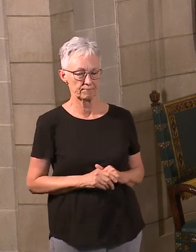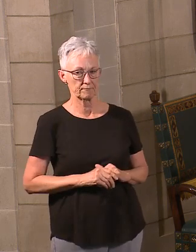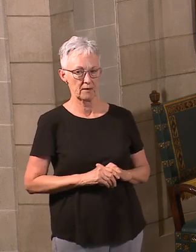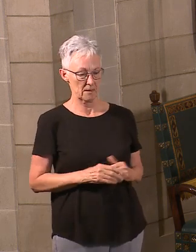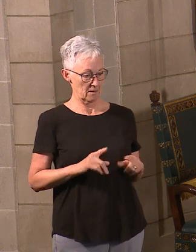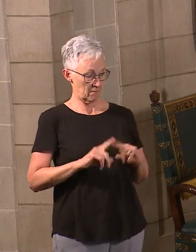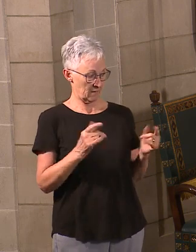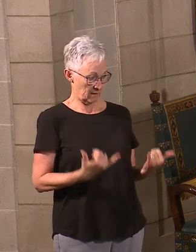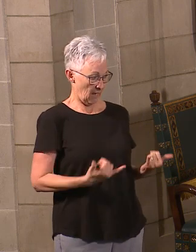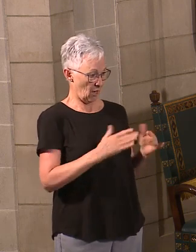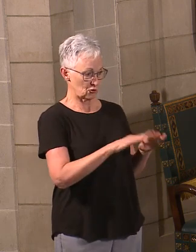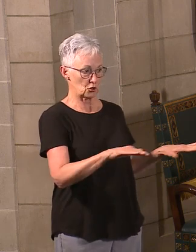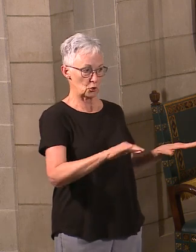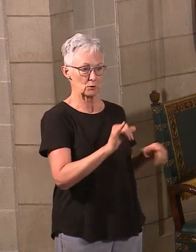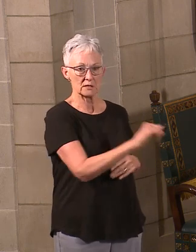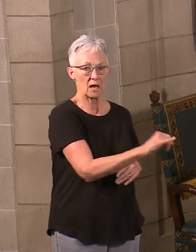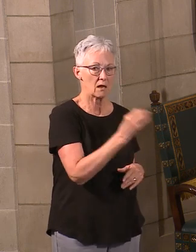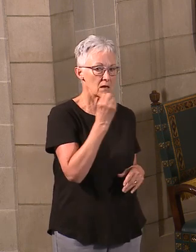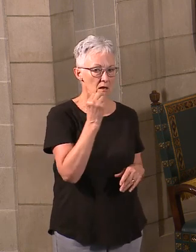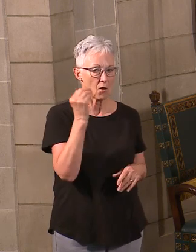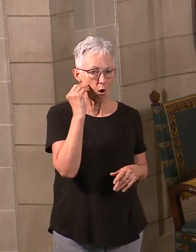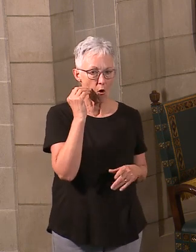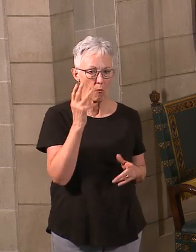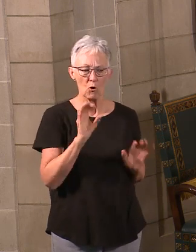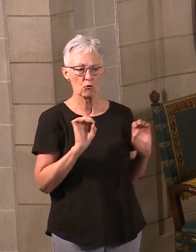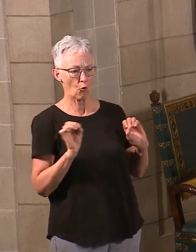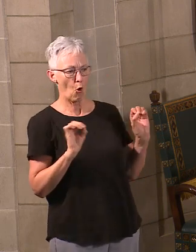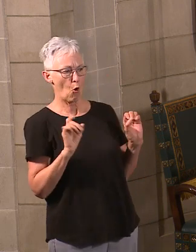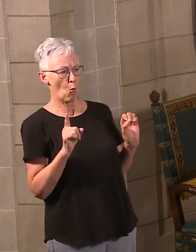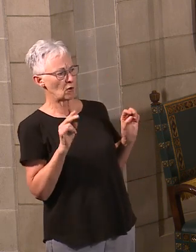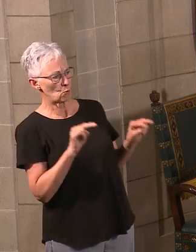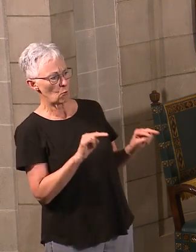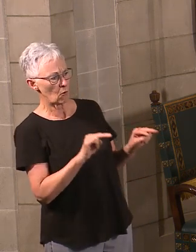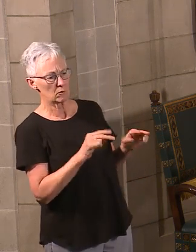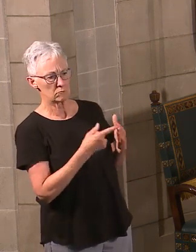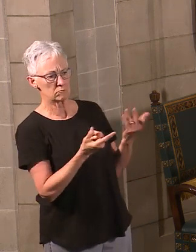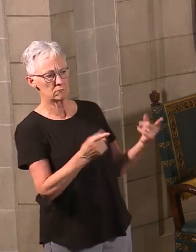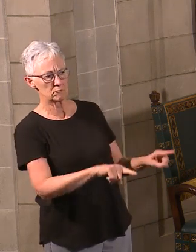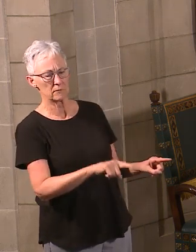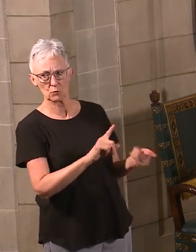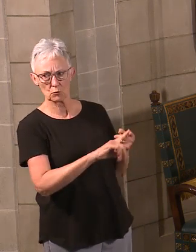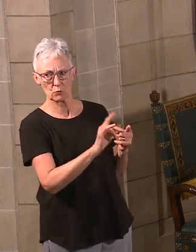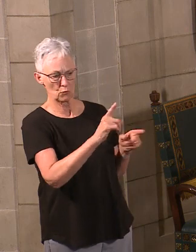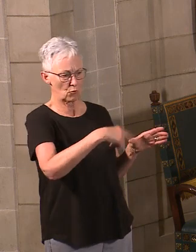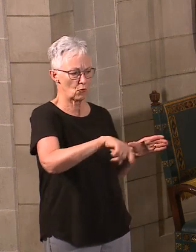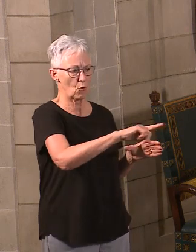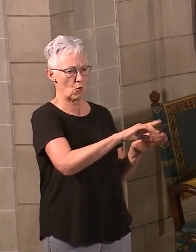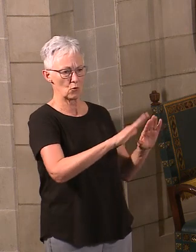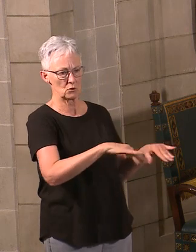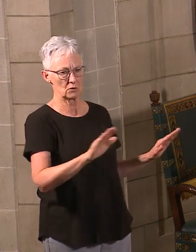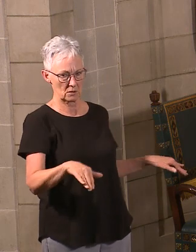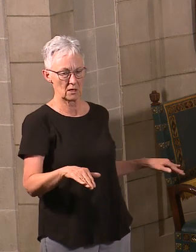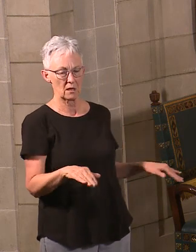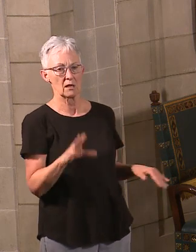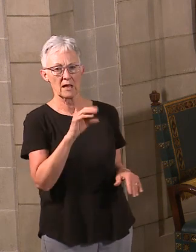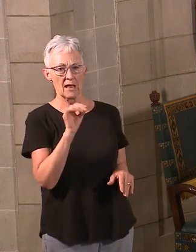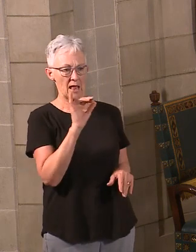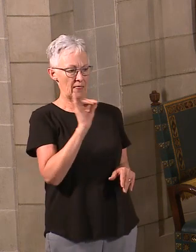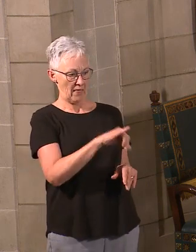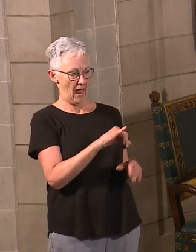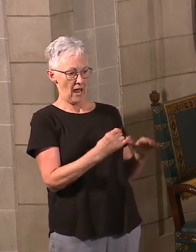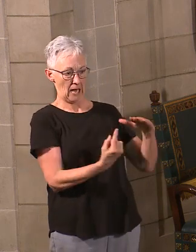in school, fewer eyes are on our children. Families are isolated, and this causes concern as stress and financial hardship